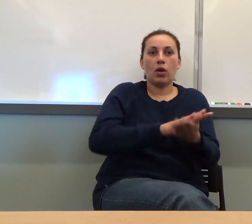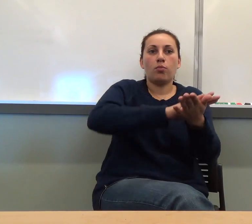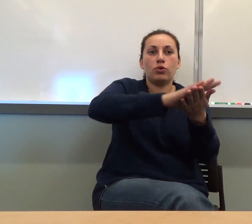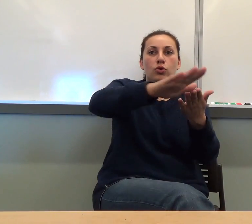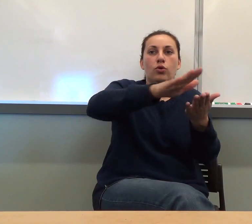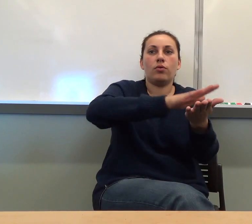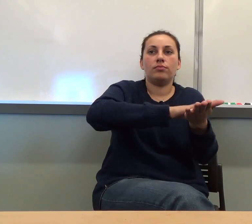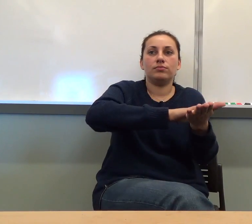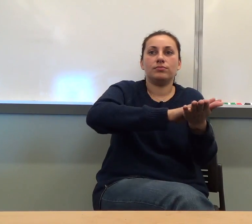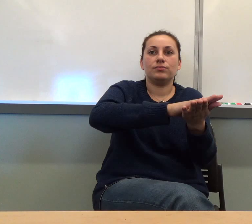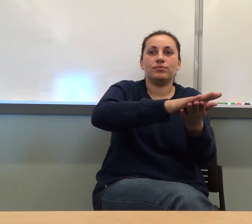Same here.